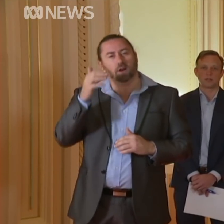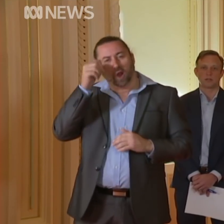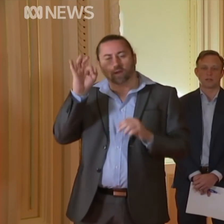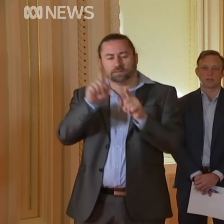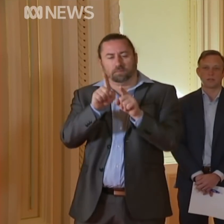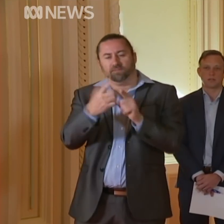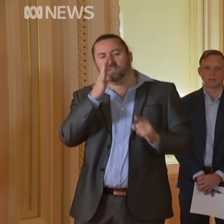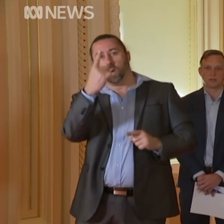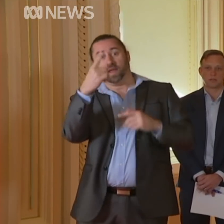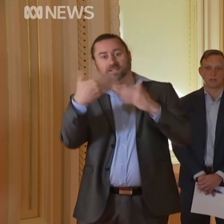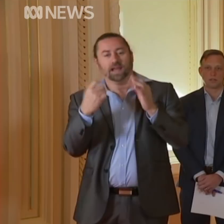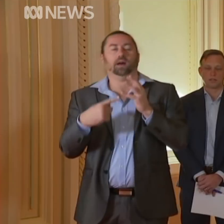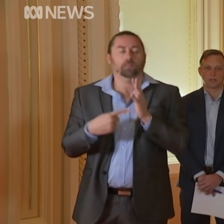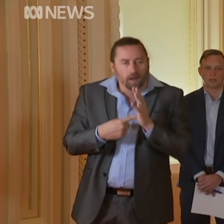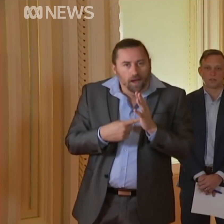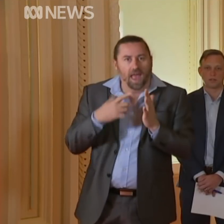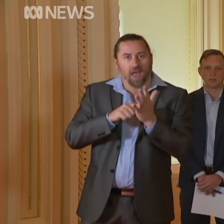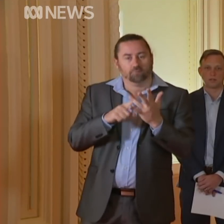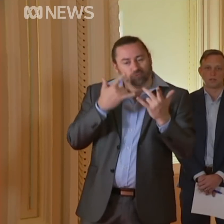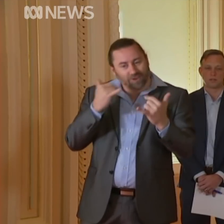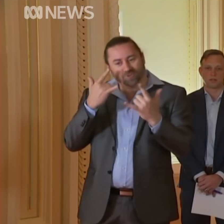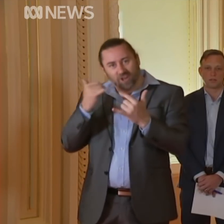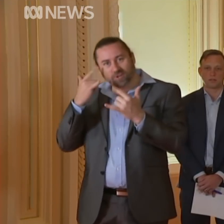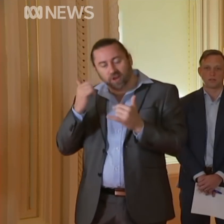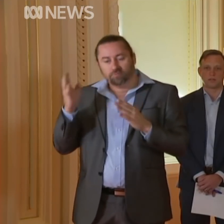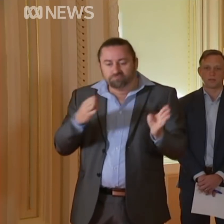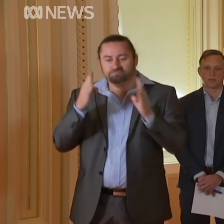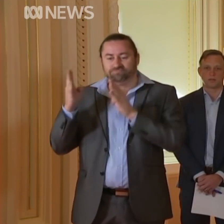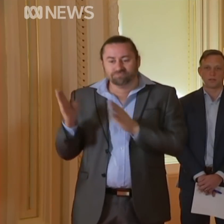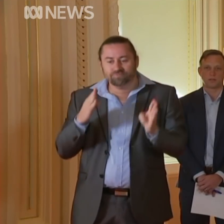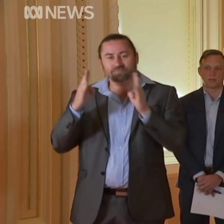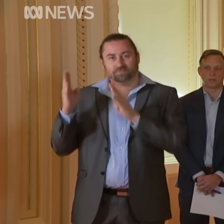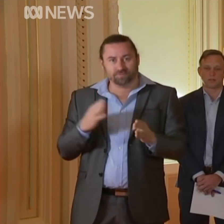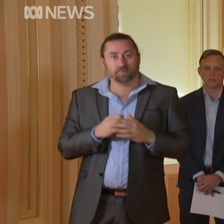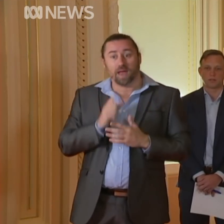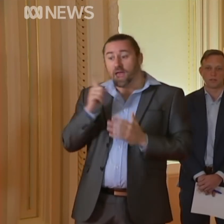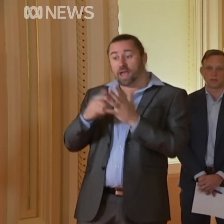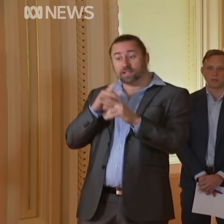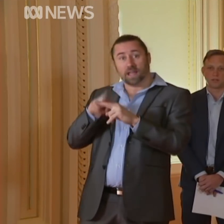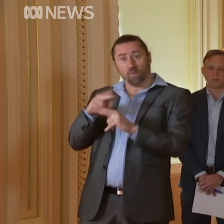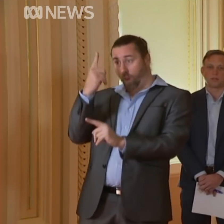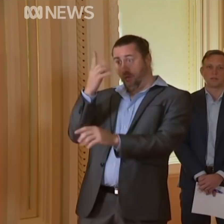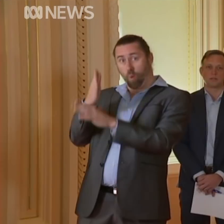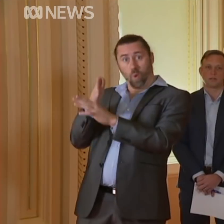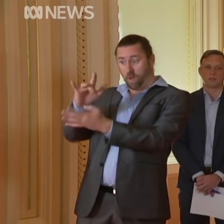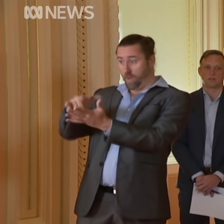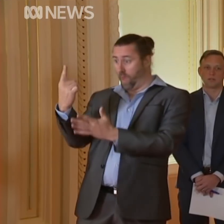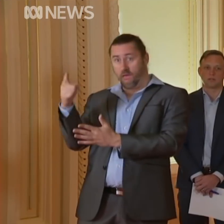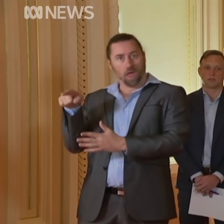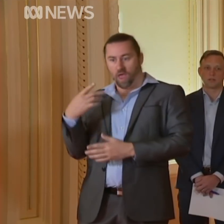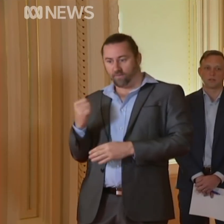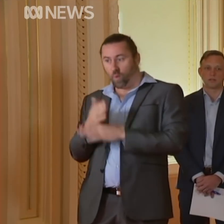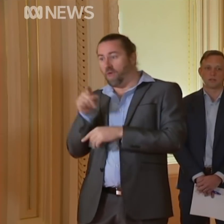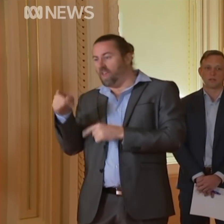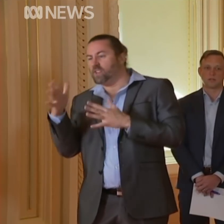course, but we need to manage all of those. And those staff work in multiple other places. This is why this cluster